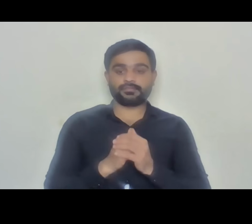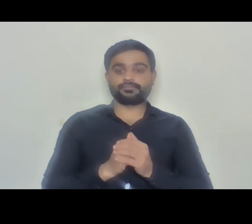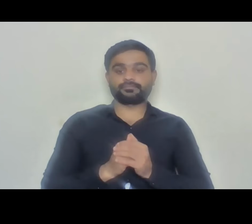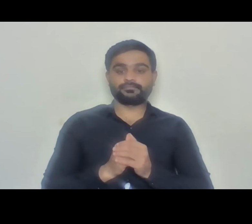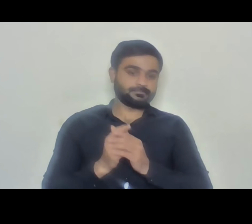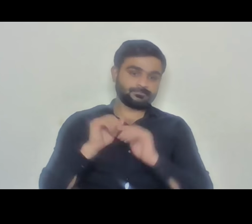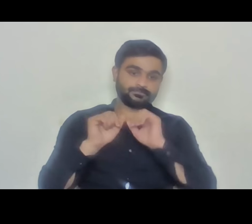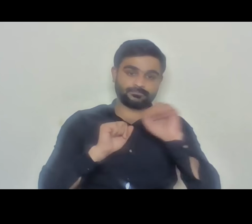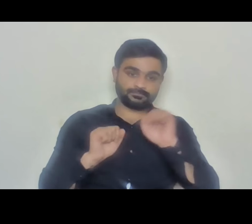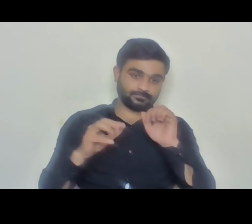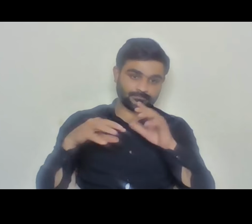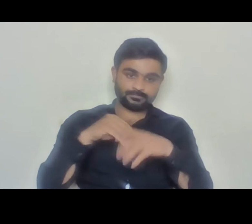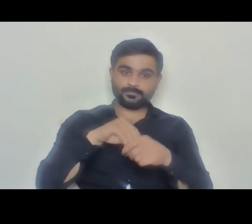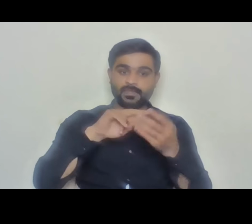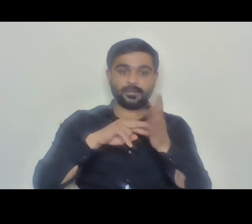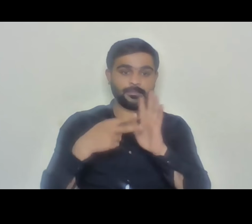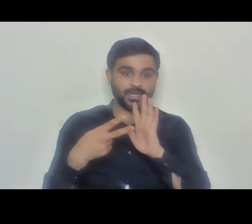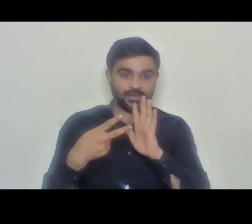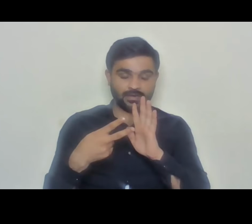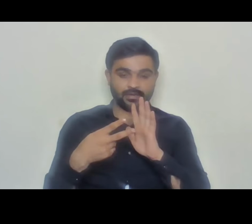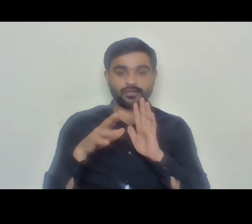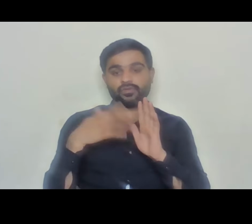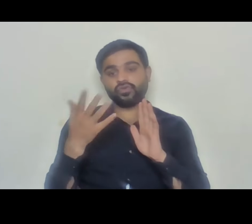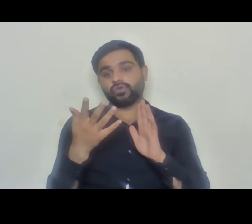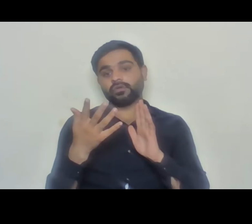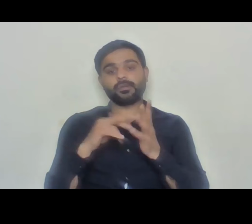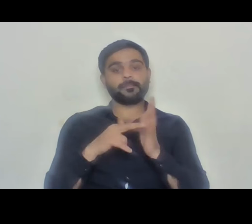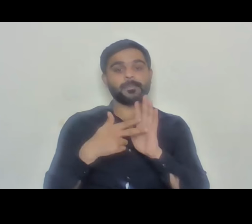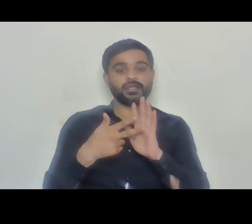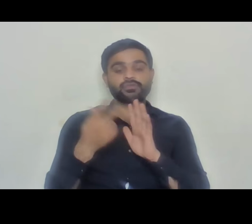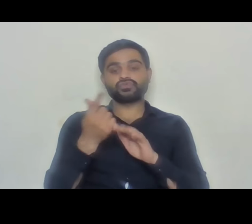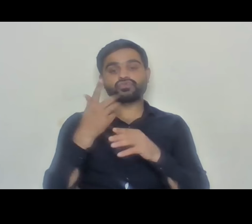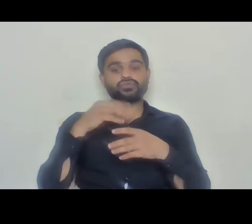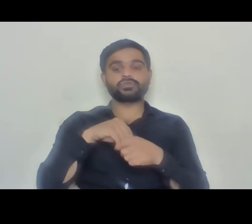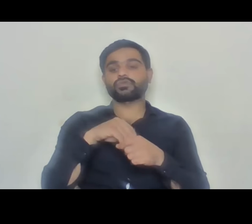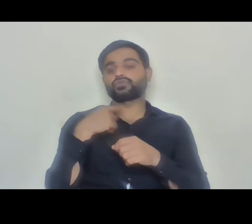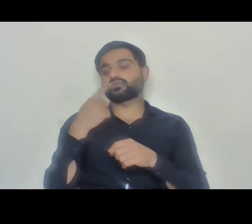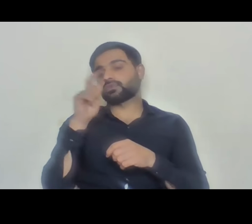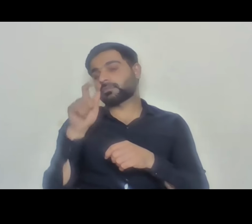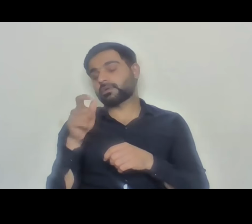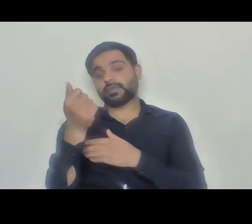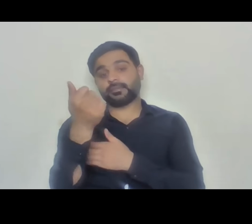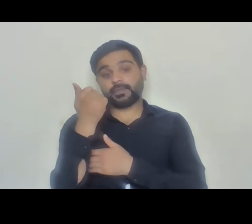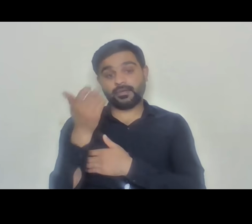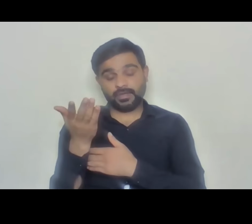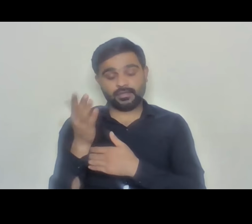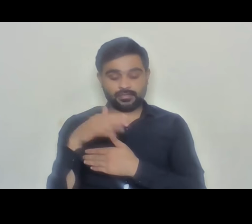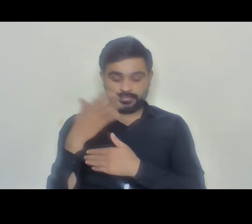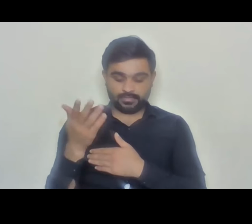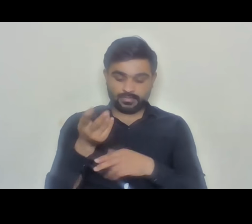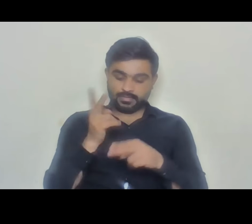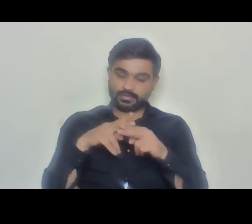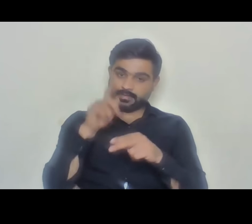put their meaning, and the meaning has been used by someone who is in the power, and that